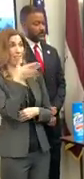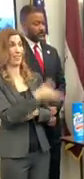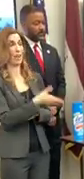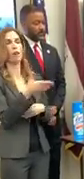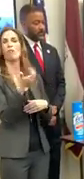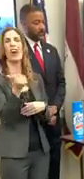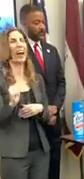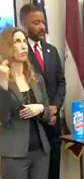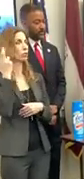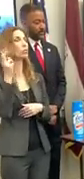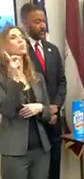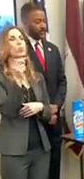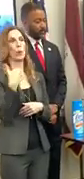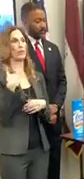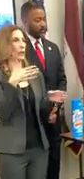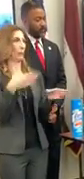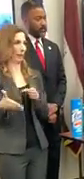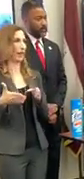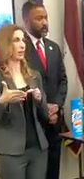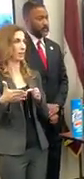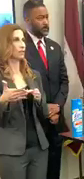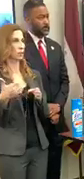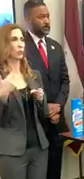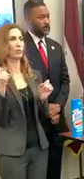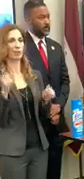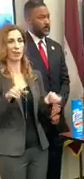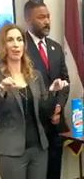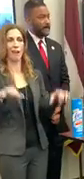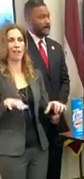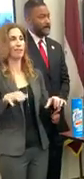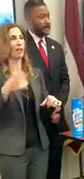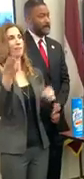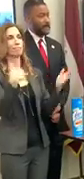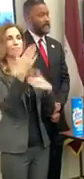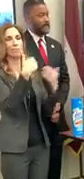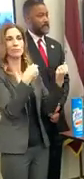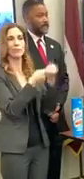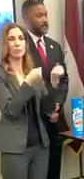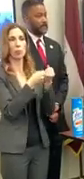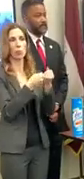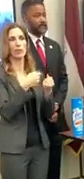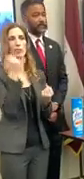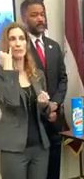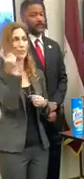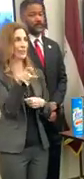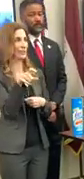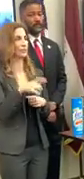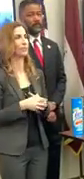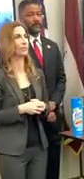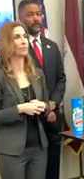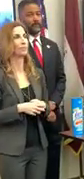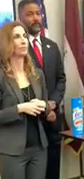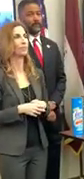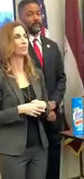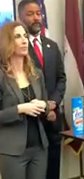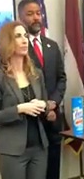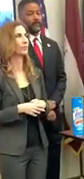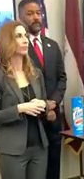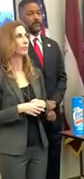any reason, there are plans that we can activate to get them any support that they need.